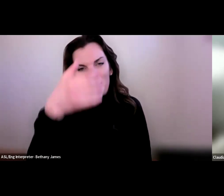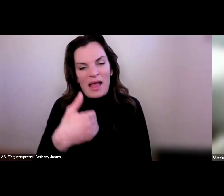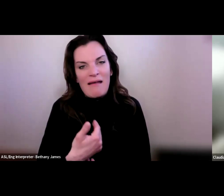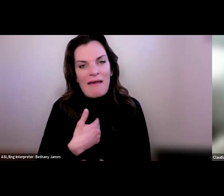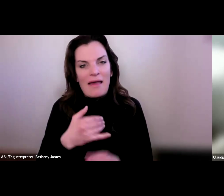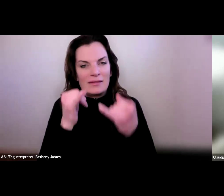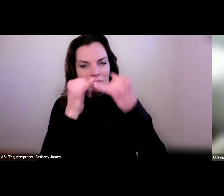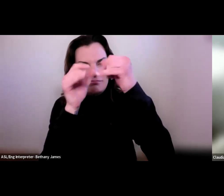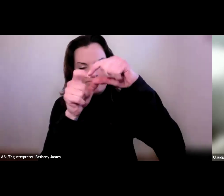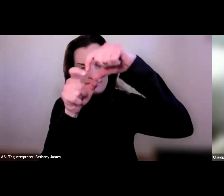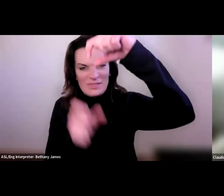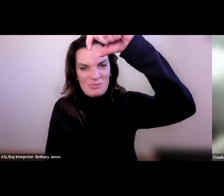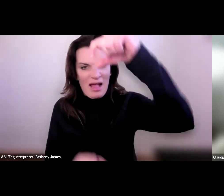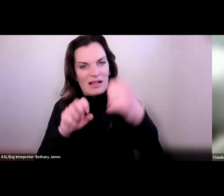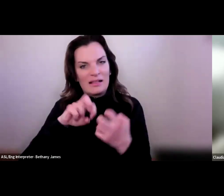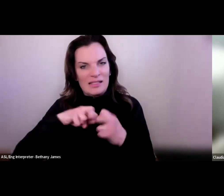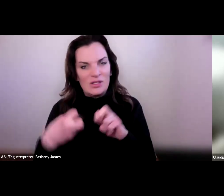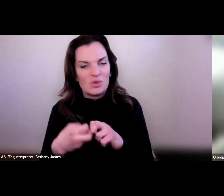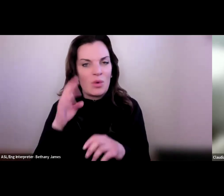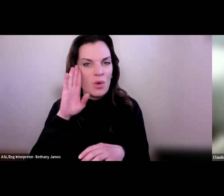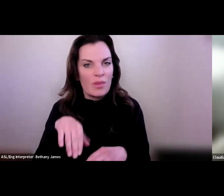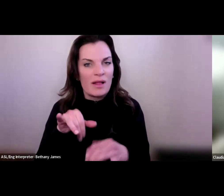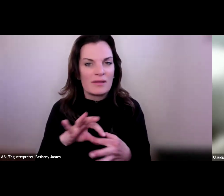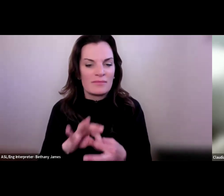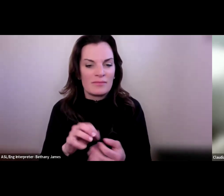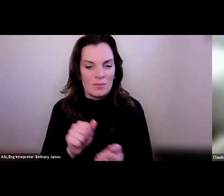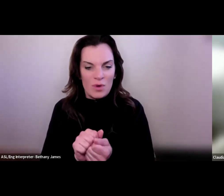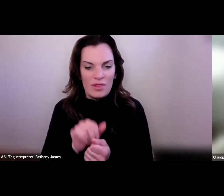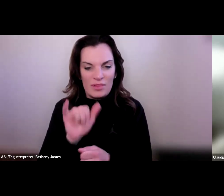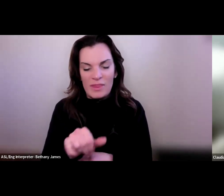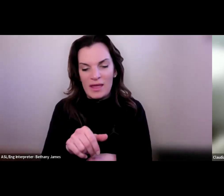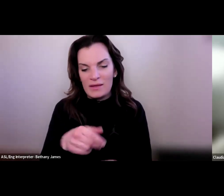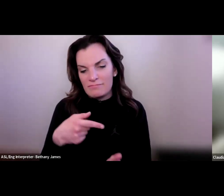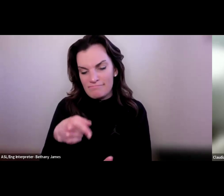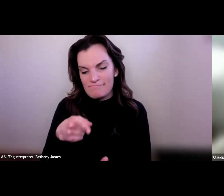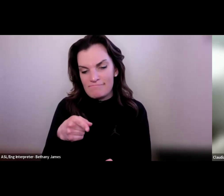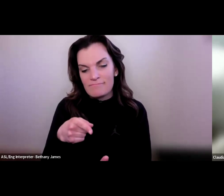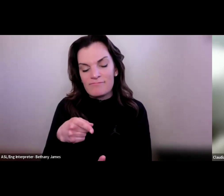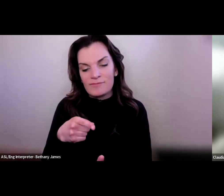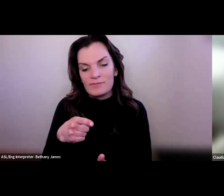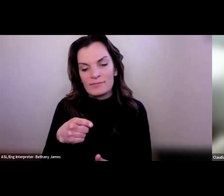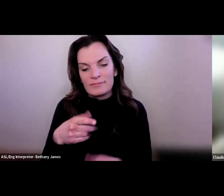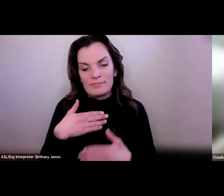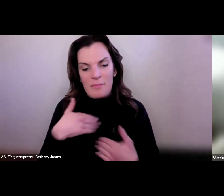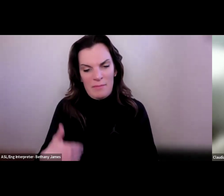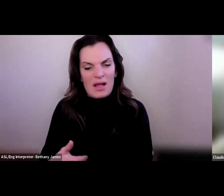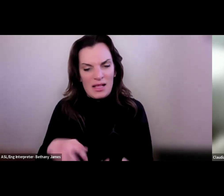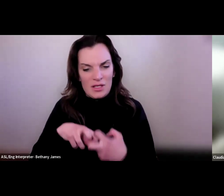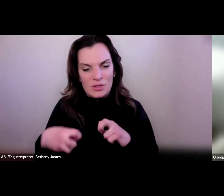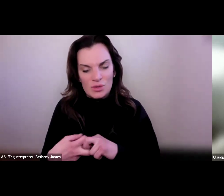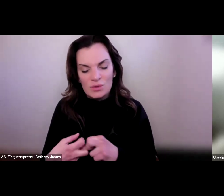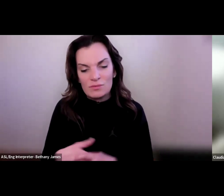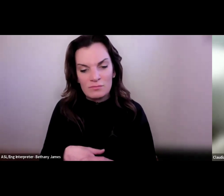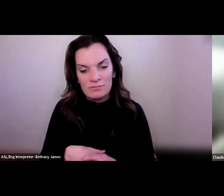but that's something that can occur in the Ehlers-Danlos hypermobile systems. So it's been